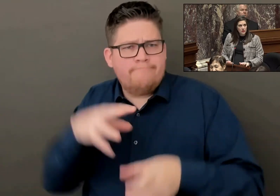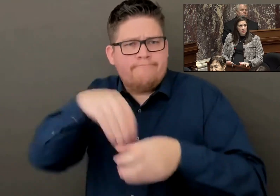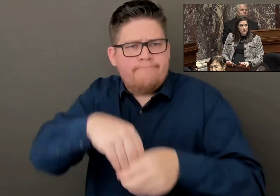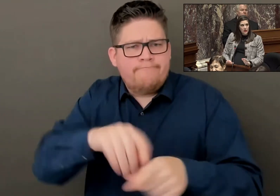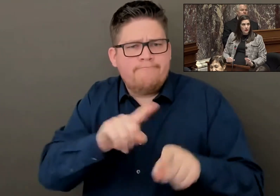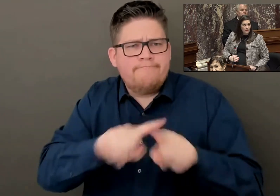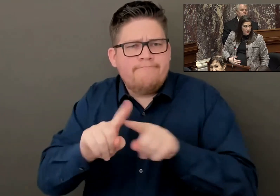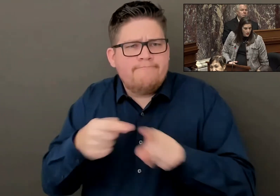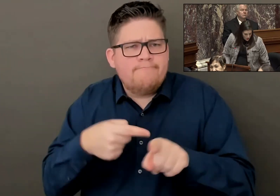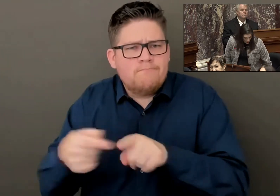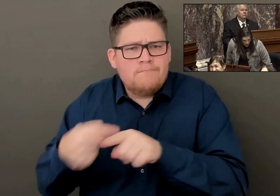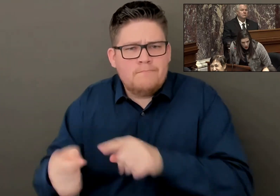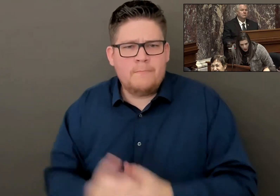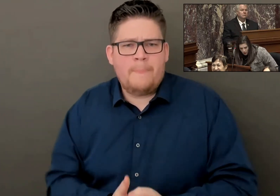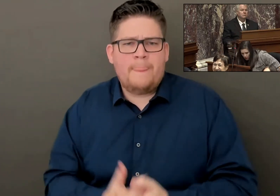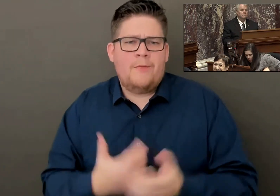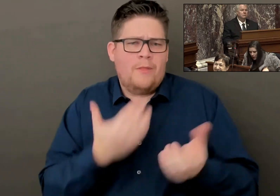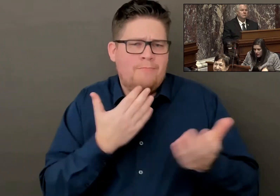Thank you, Mr. Speaker.